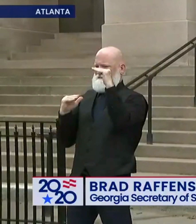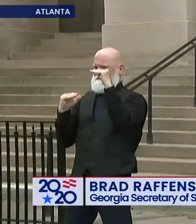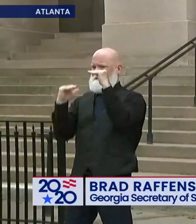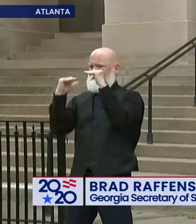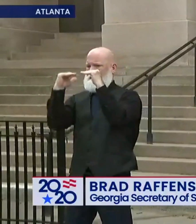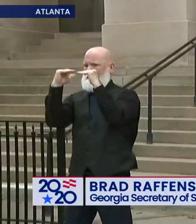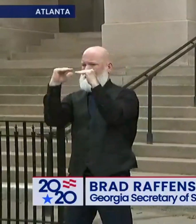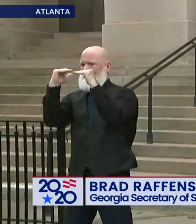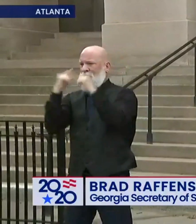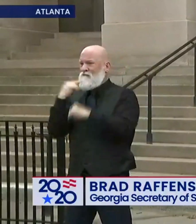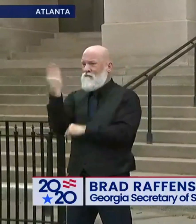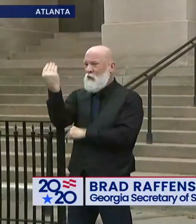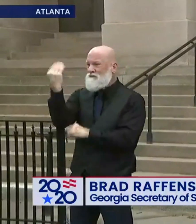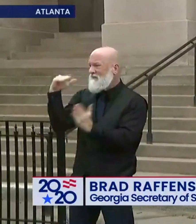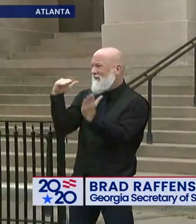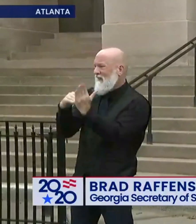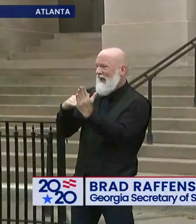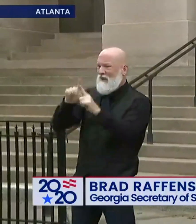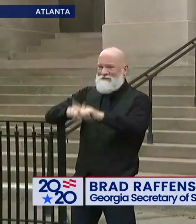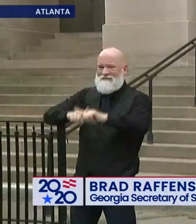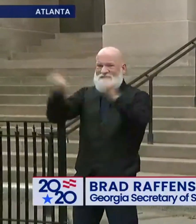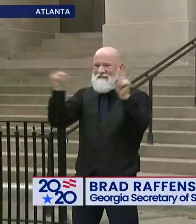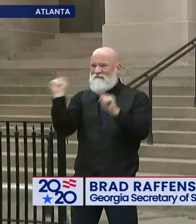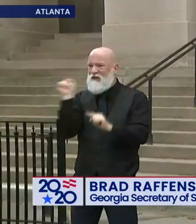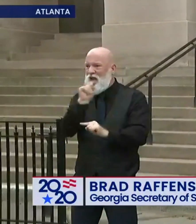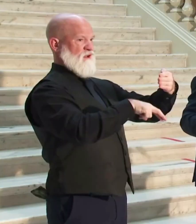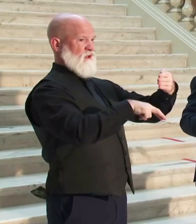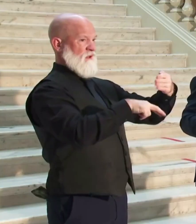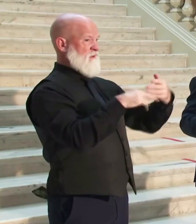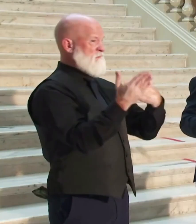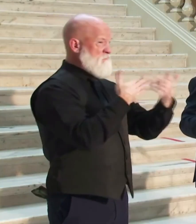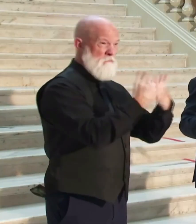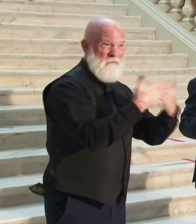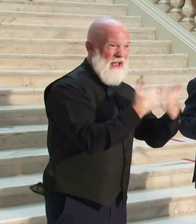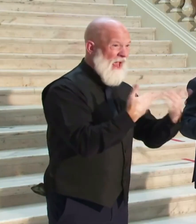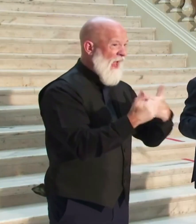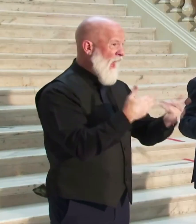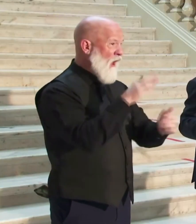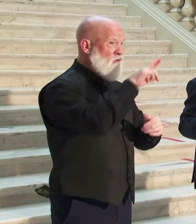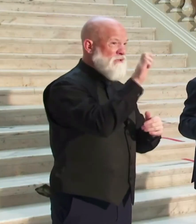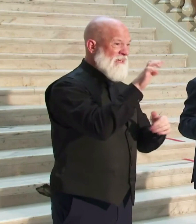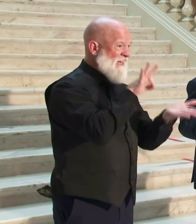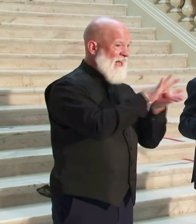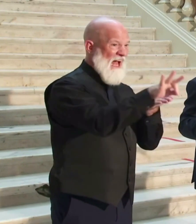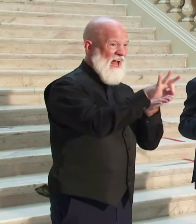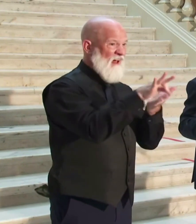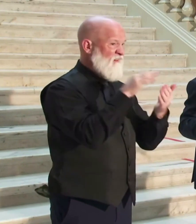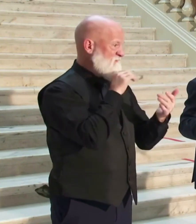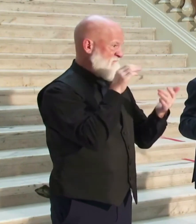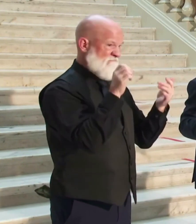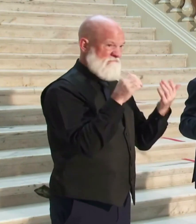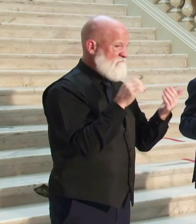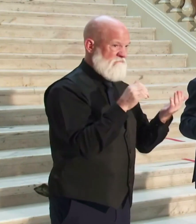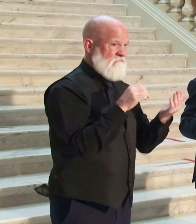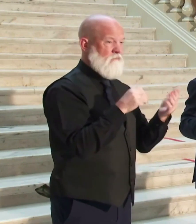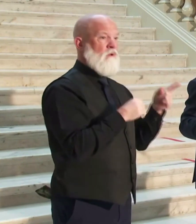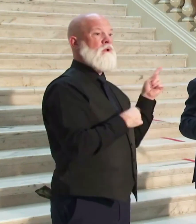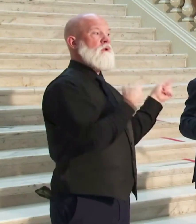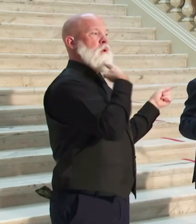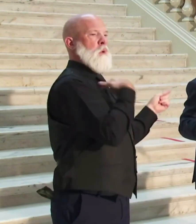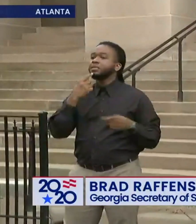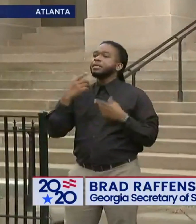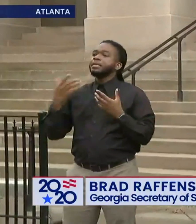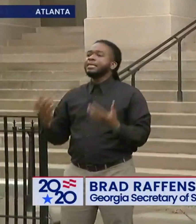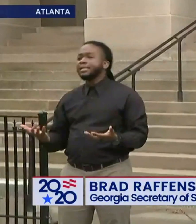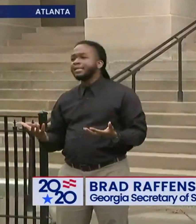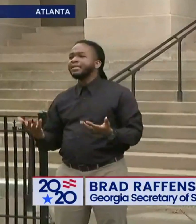office and also national experts in that. We're following the process. We are very confident. We never had a recount, so we don't know what will happen yet, especially with this much paper that is